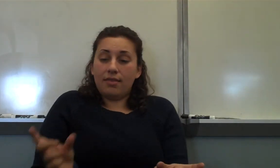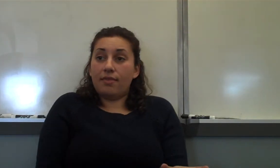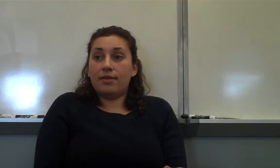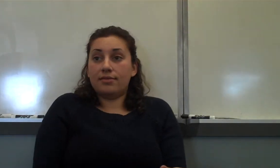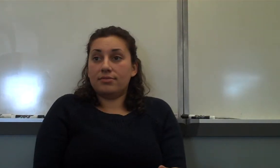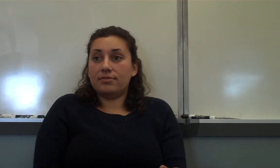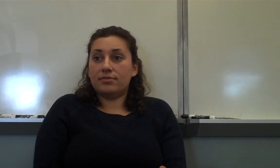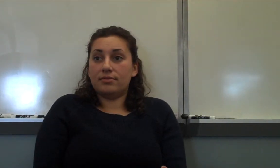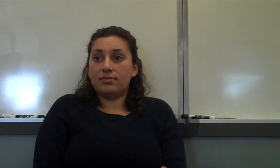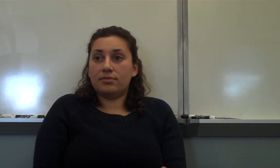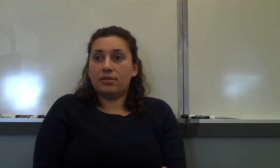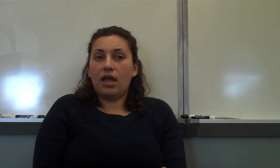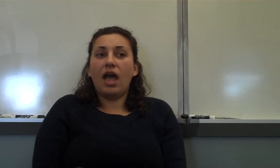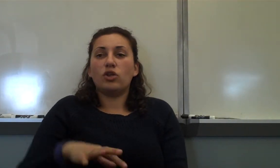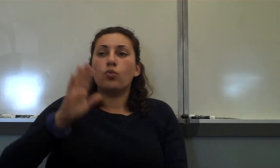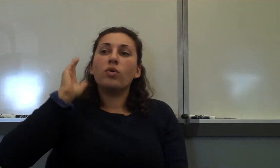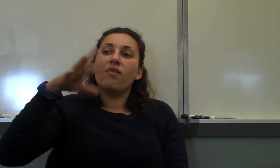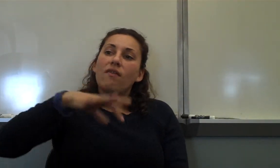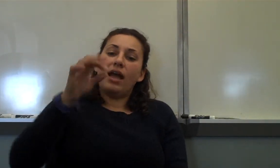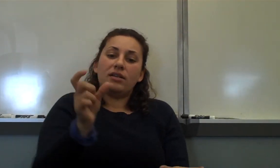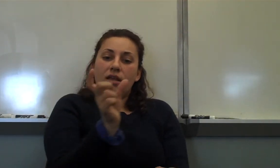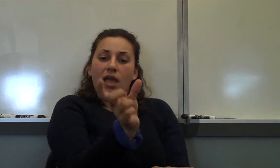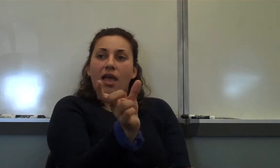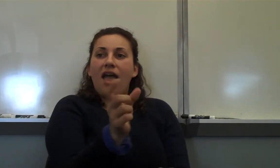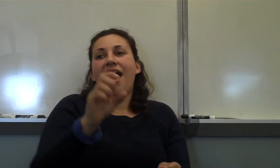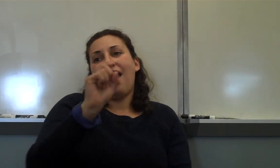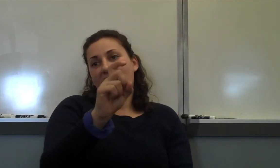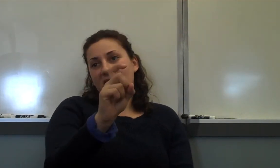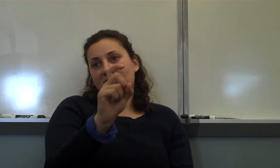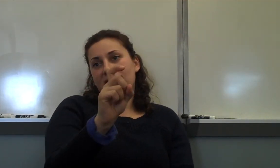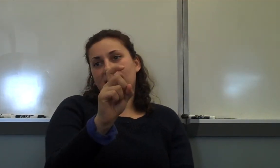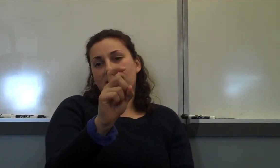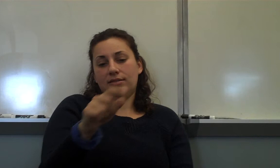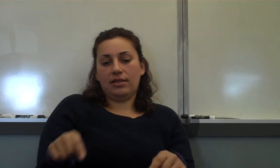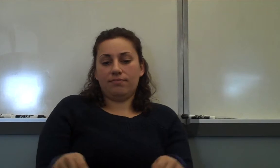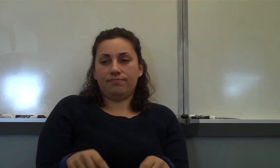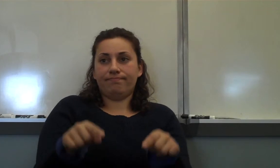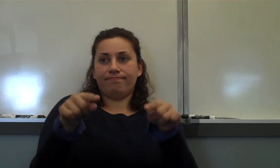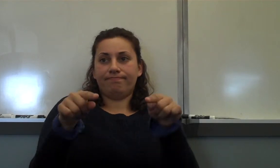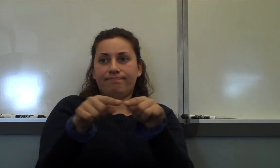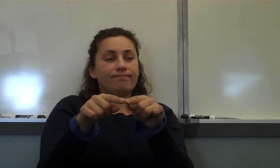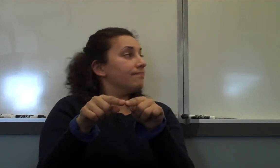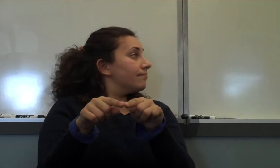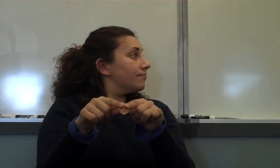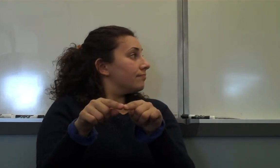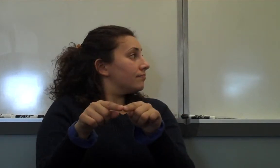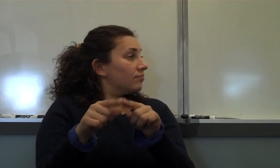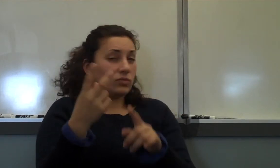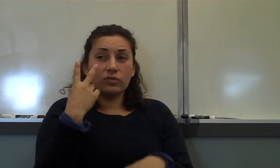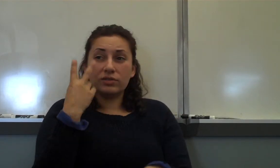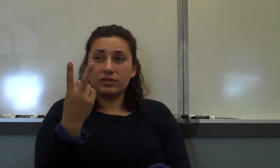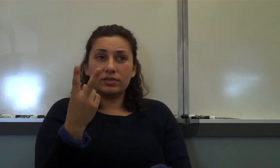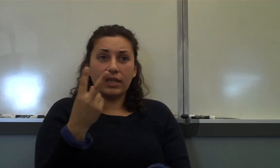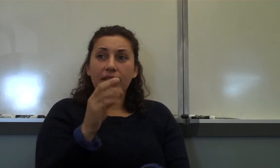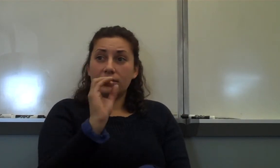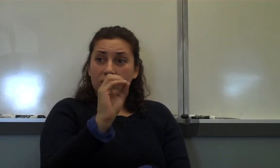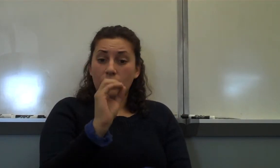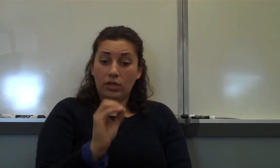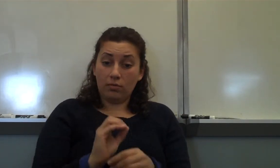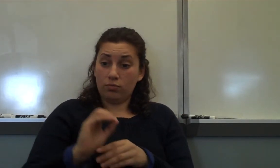4.875 minus 2.8. Now here's a place where the trailing zeros would come in handy, so we just attach them.